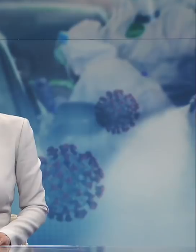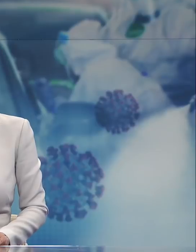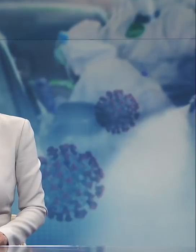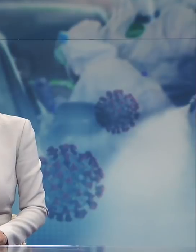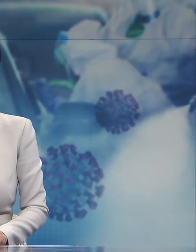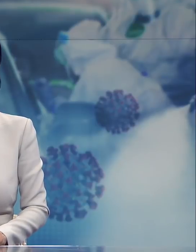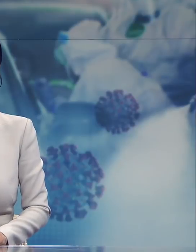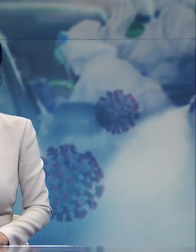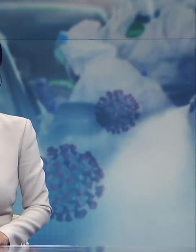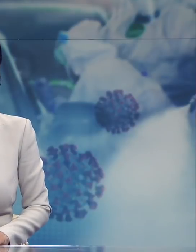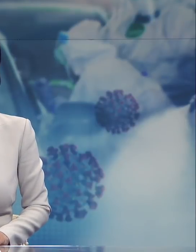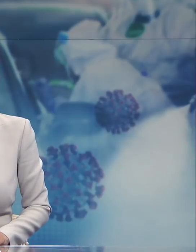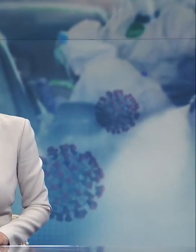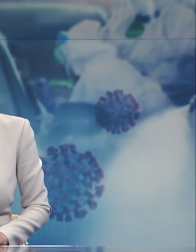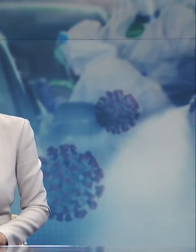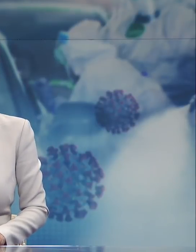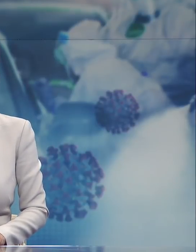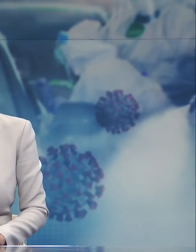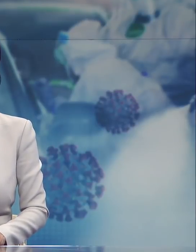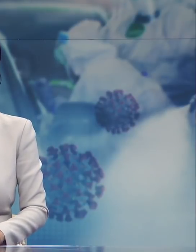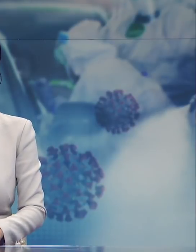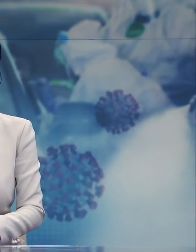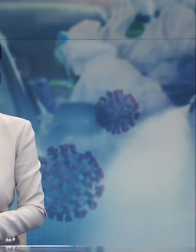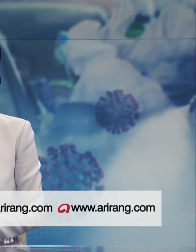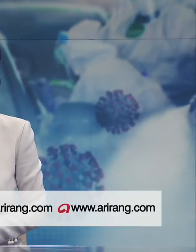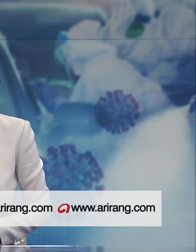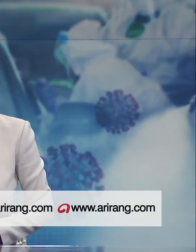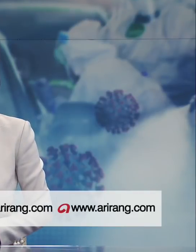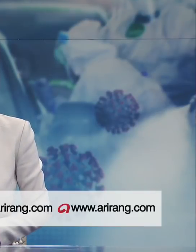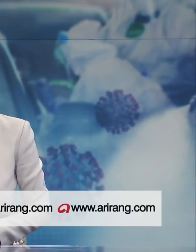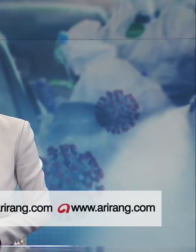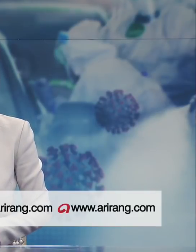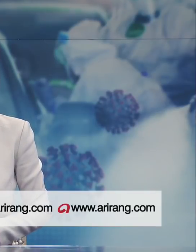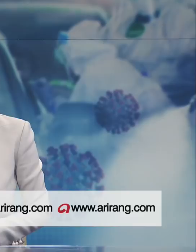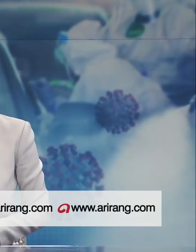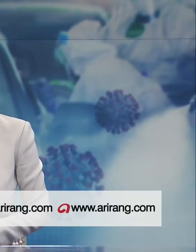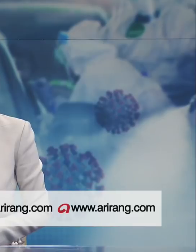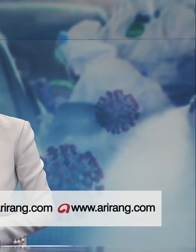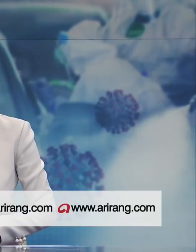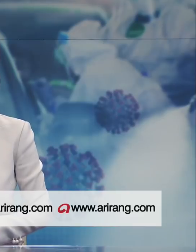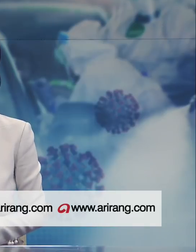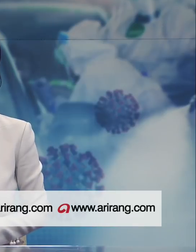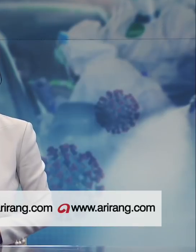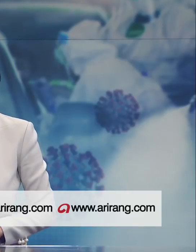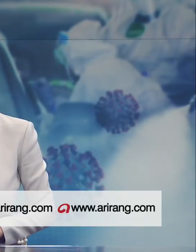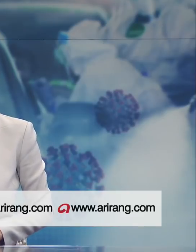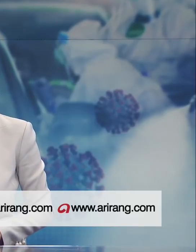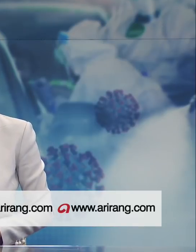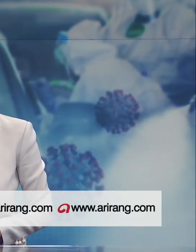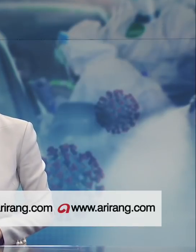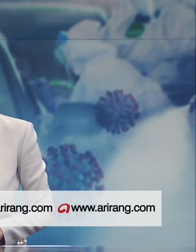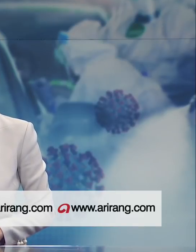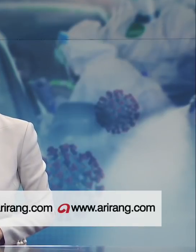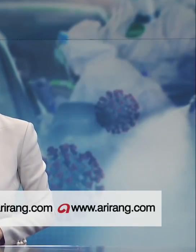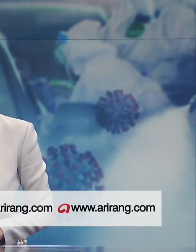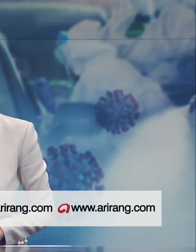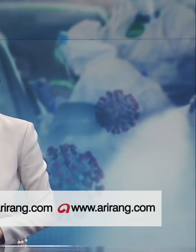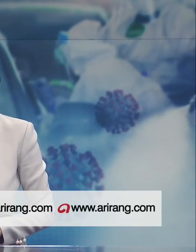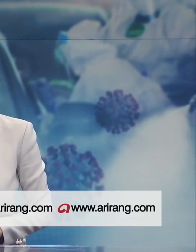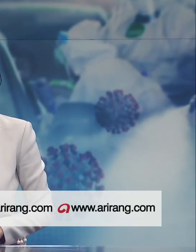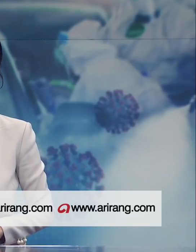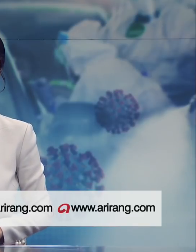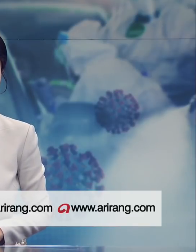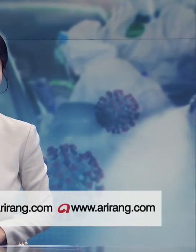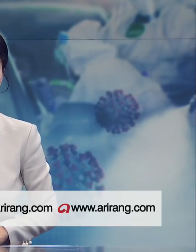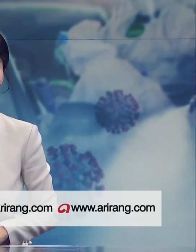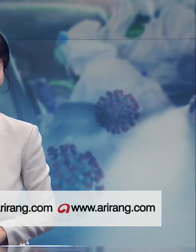well, that brings us to the end of today's coverage. We'll be back tomorrow at the same hour, so do join us then. In the meantime, Arirang TV welcomes